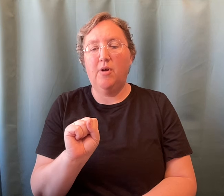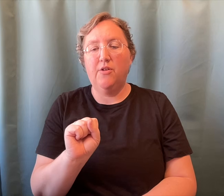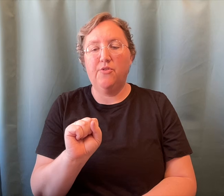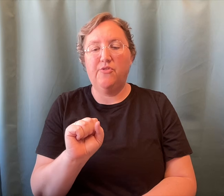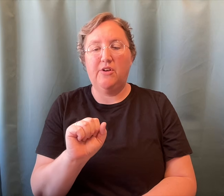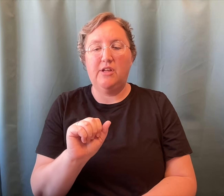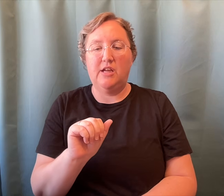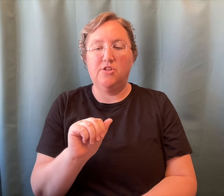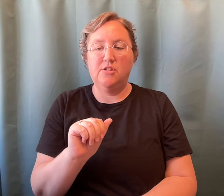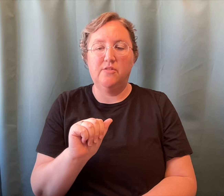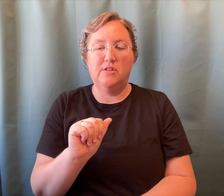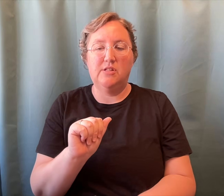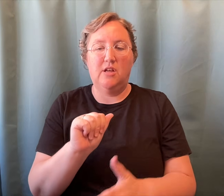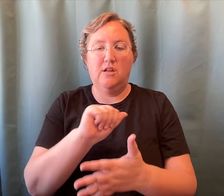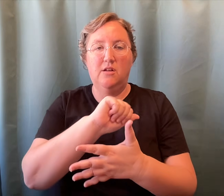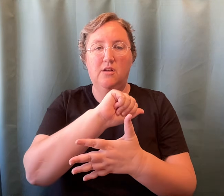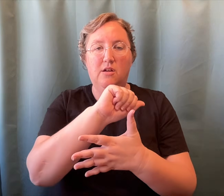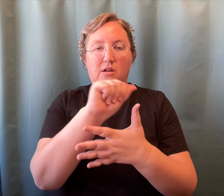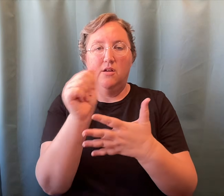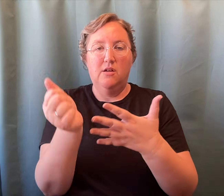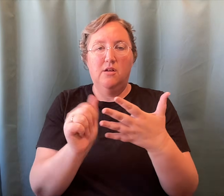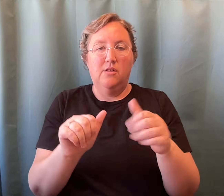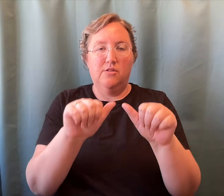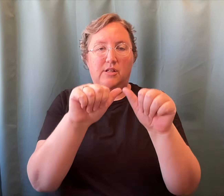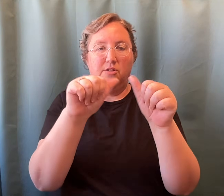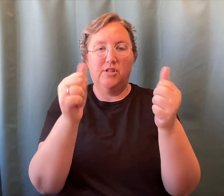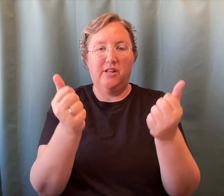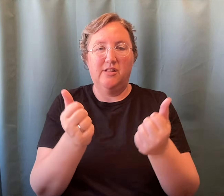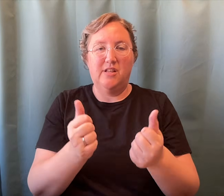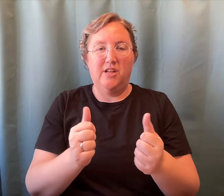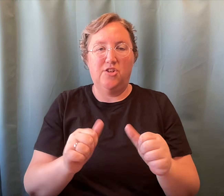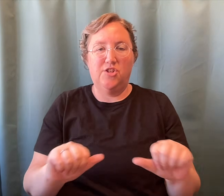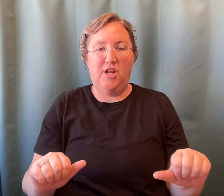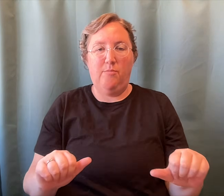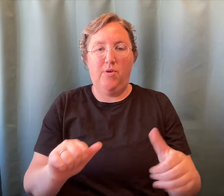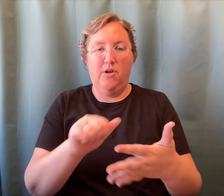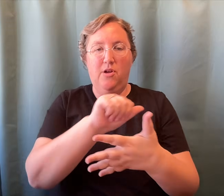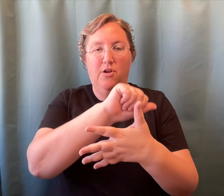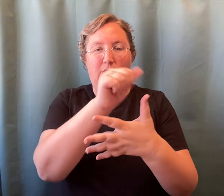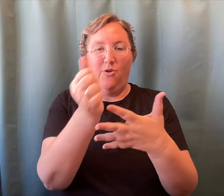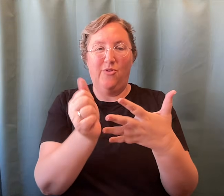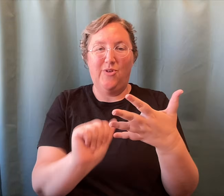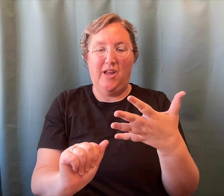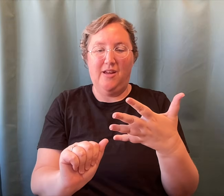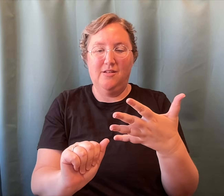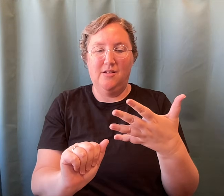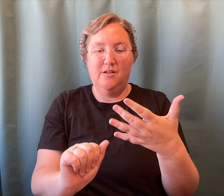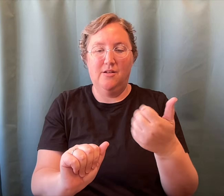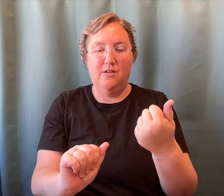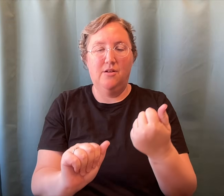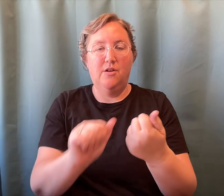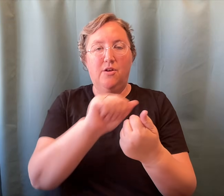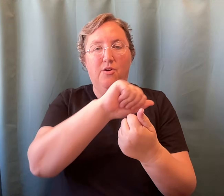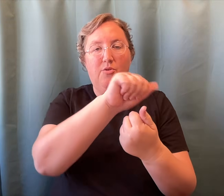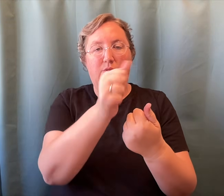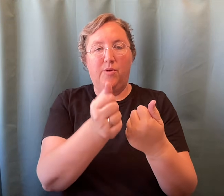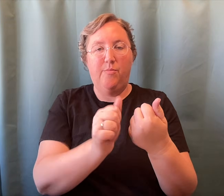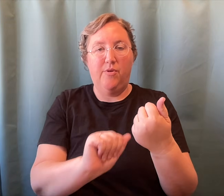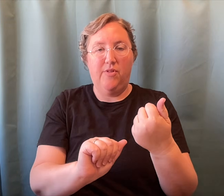other variations of the sign. Looks like you're signing the sign shape over your hand or with both hands